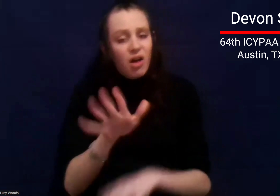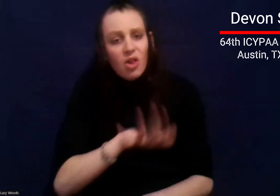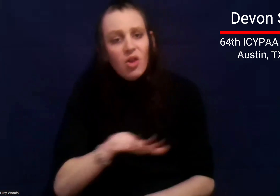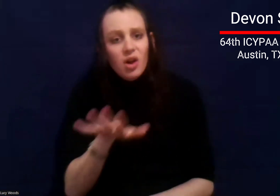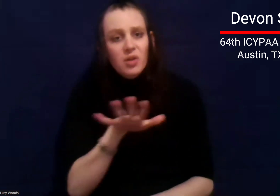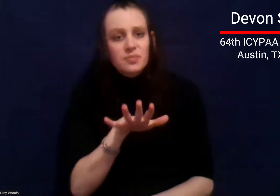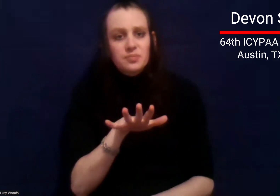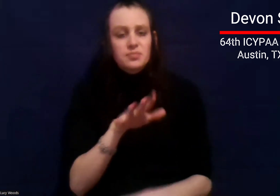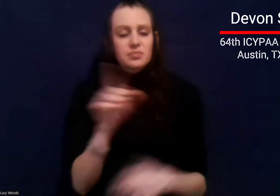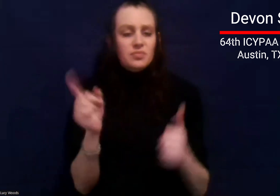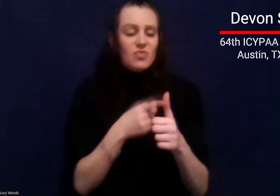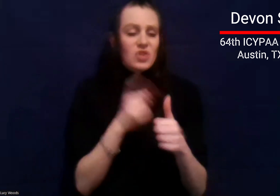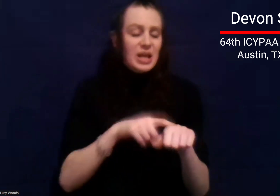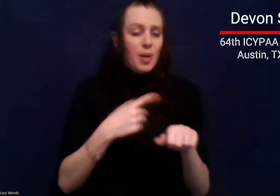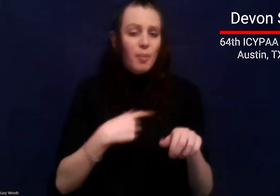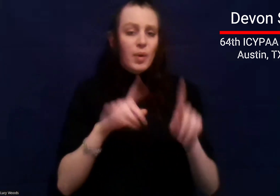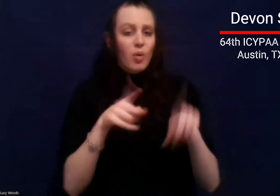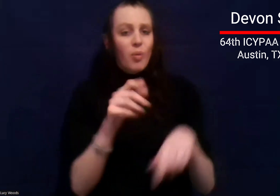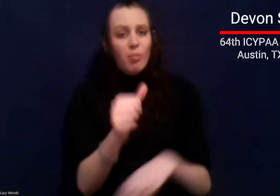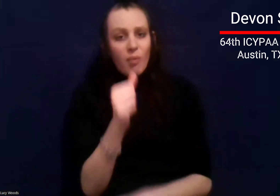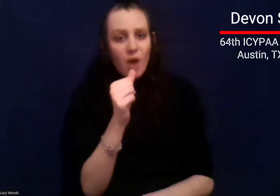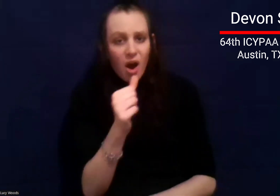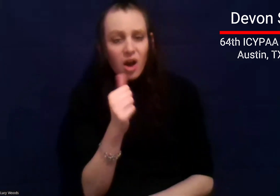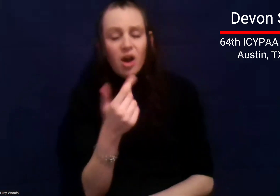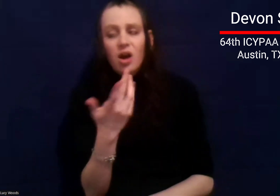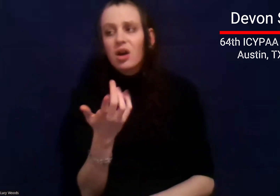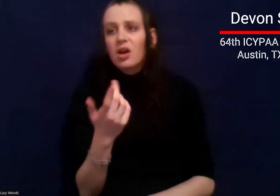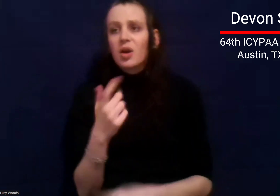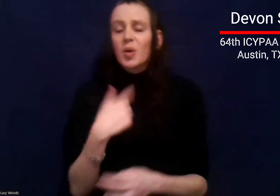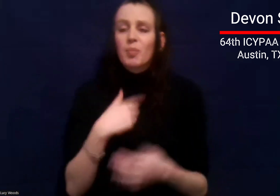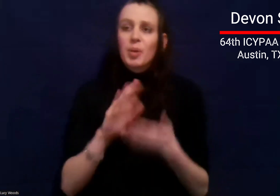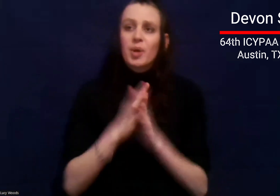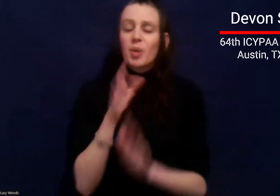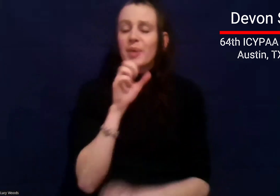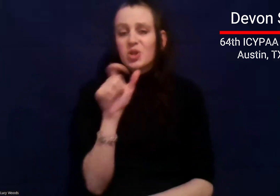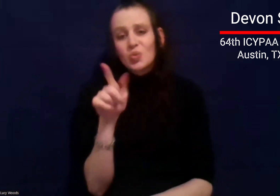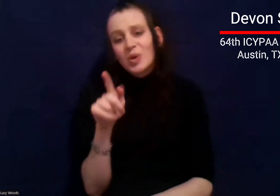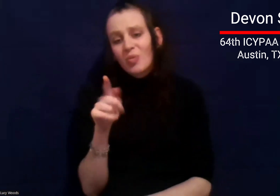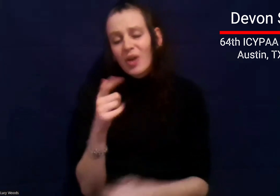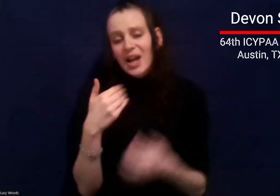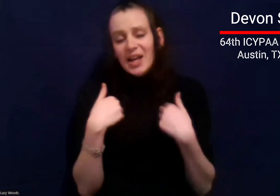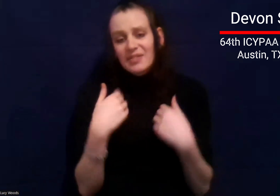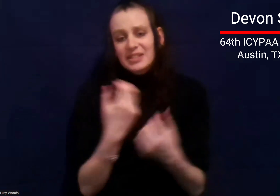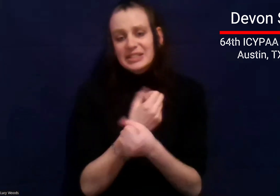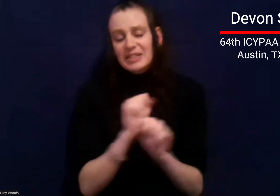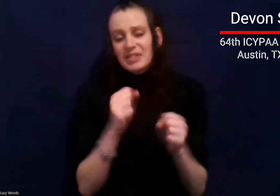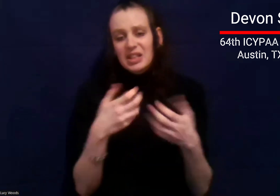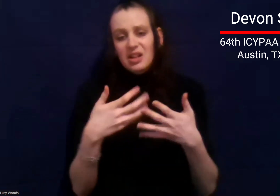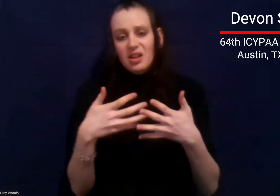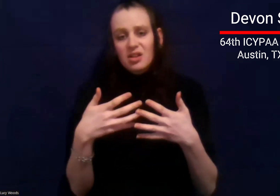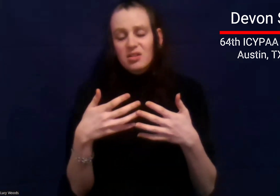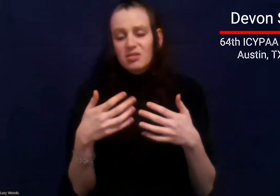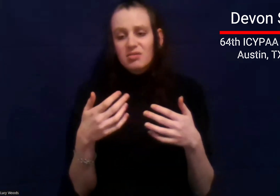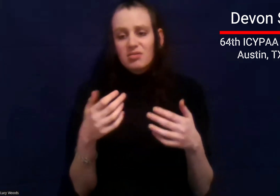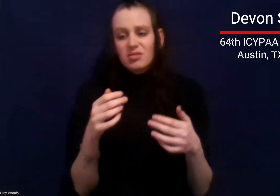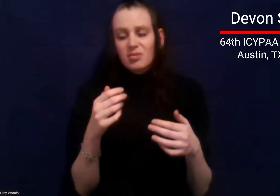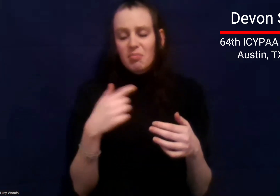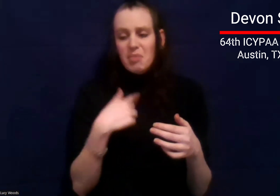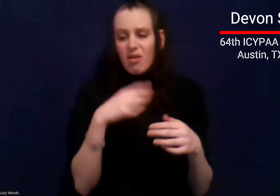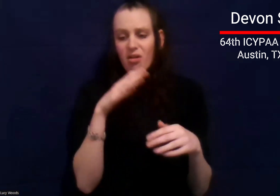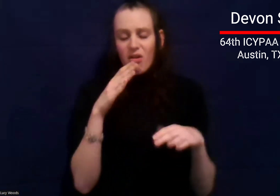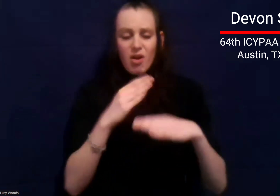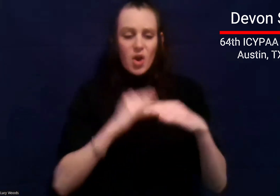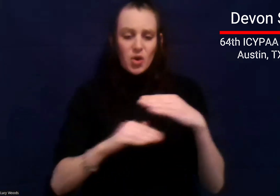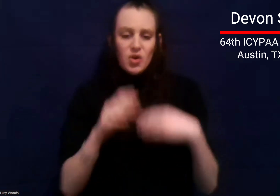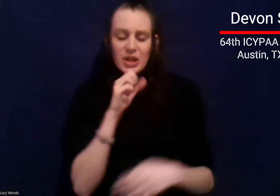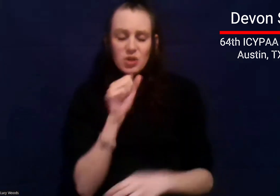first time I walk into a bar? And what happens when I turn 21 and I don't have the safety net of being underage? And so my sponsor pointed me to